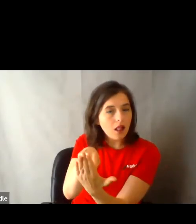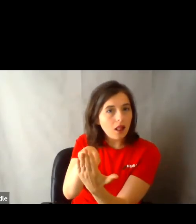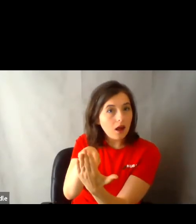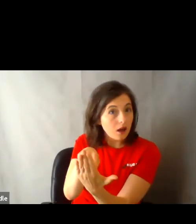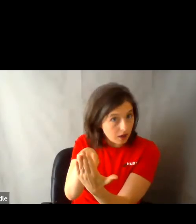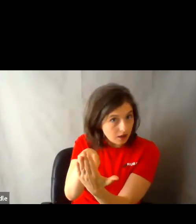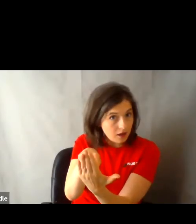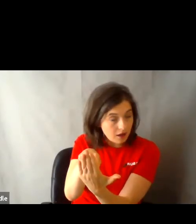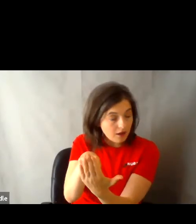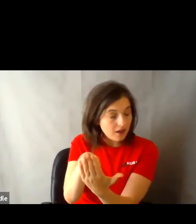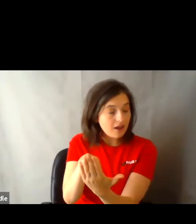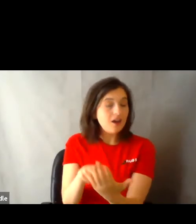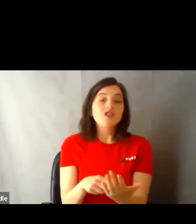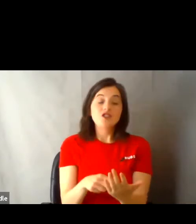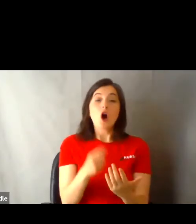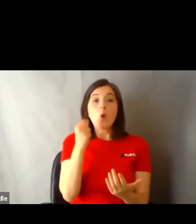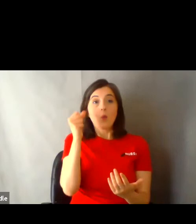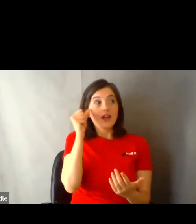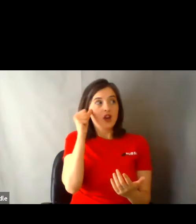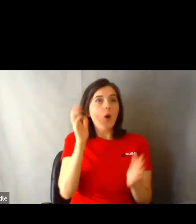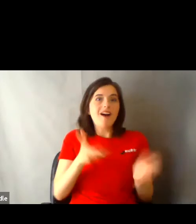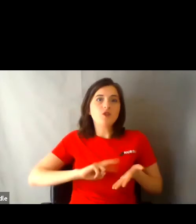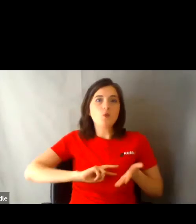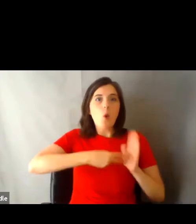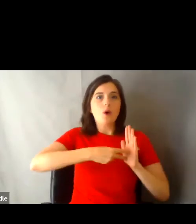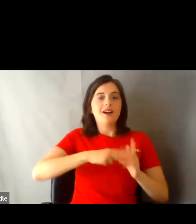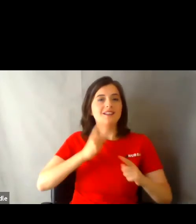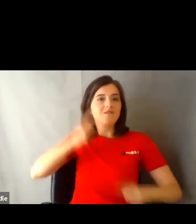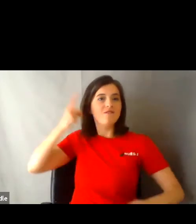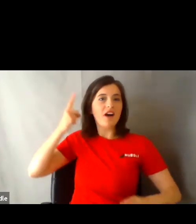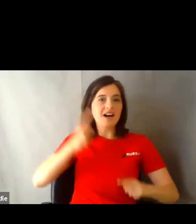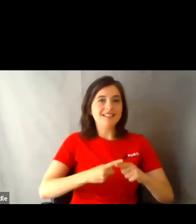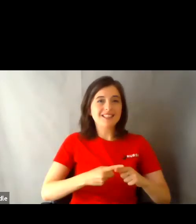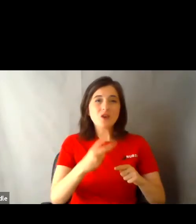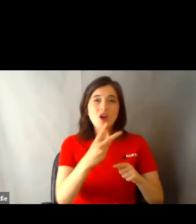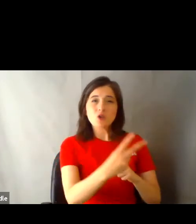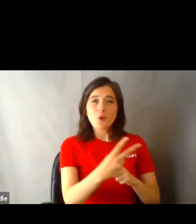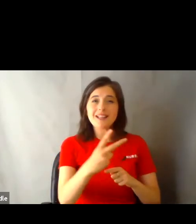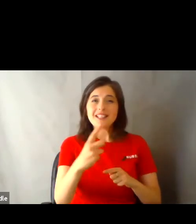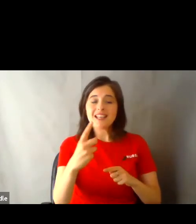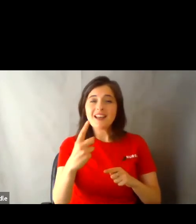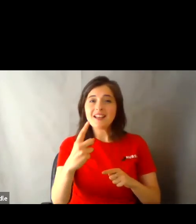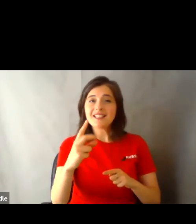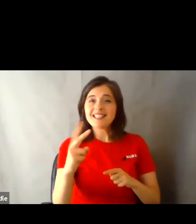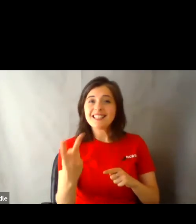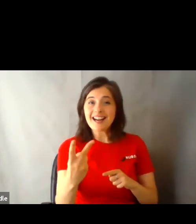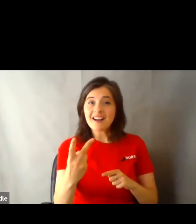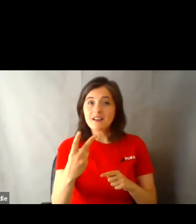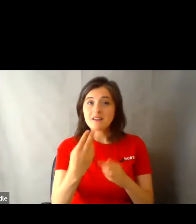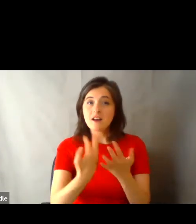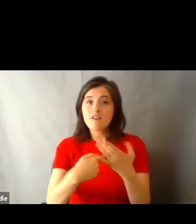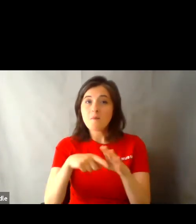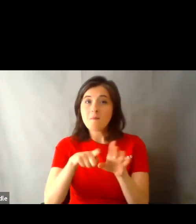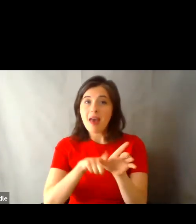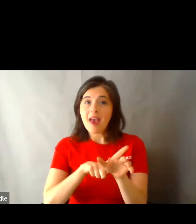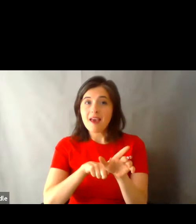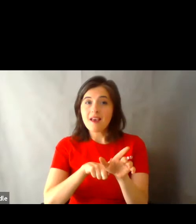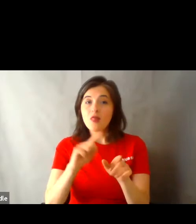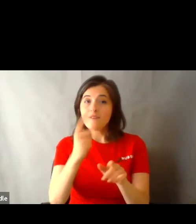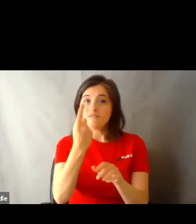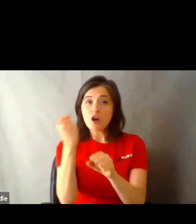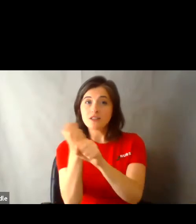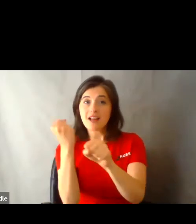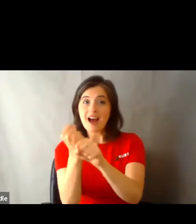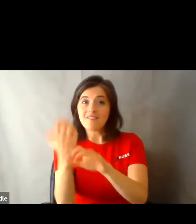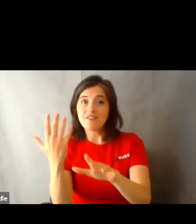to organise fast. It was the 22nd of May when the first advert came out. So just over